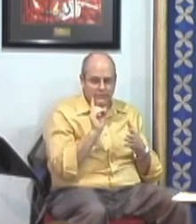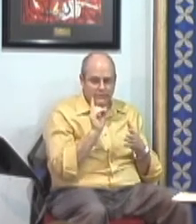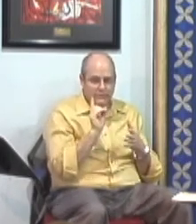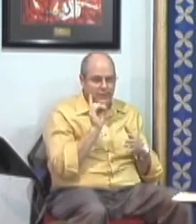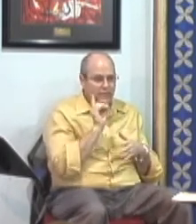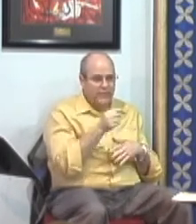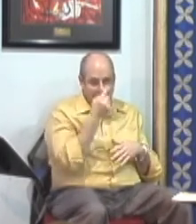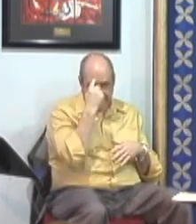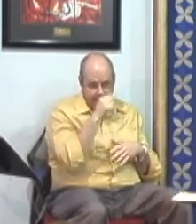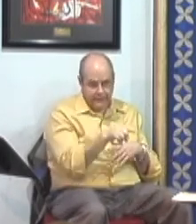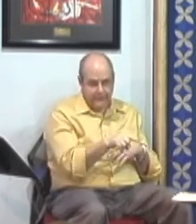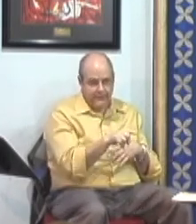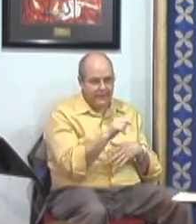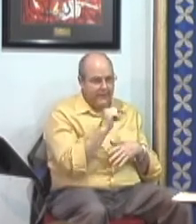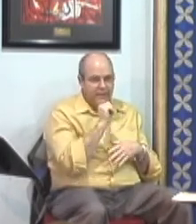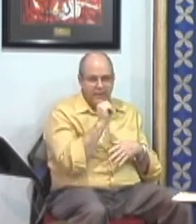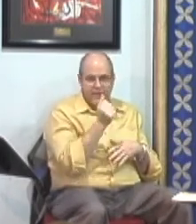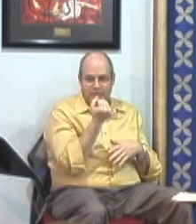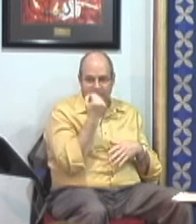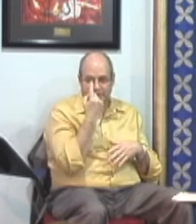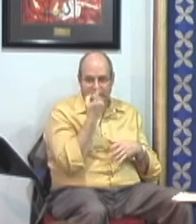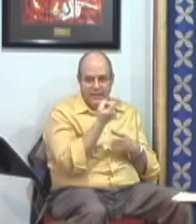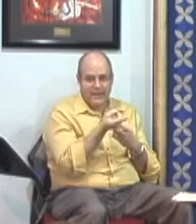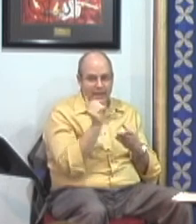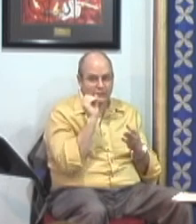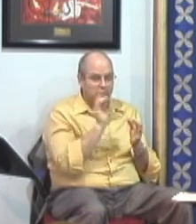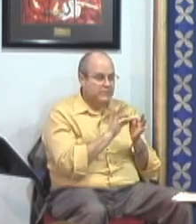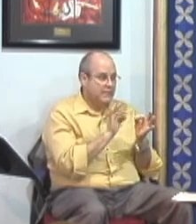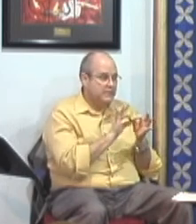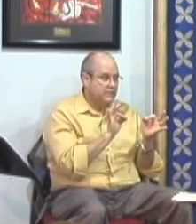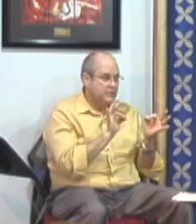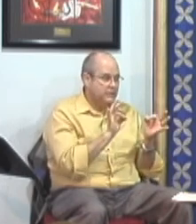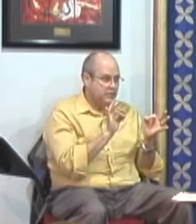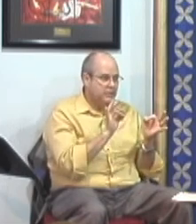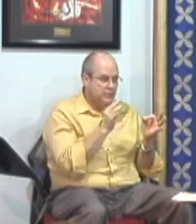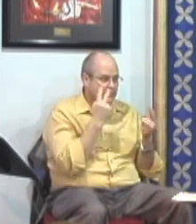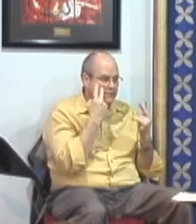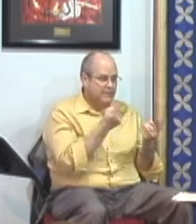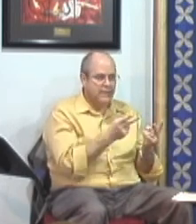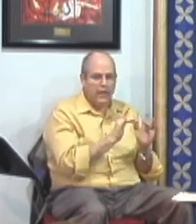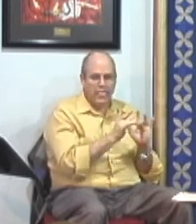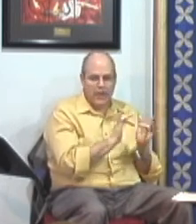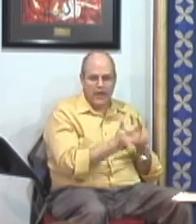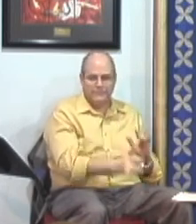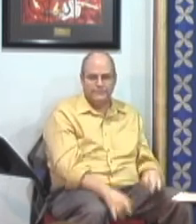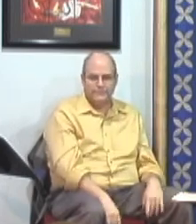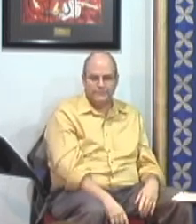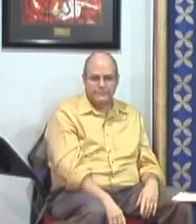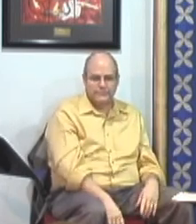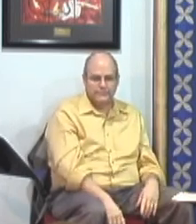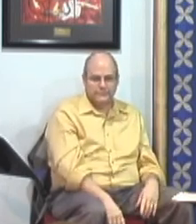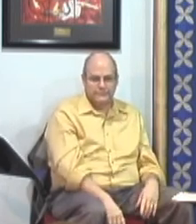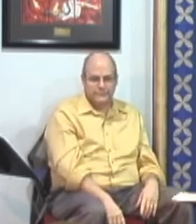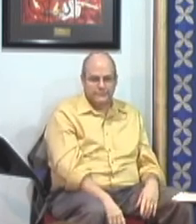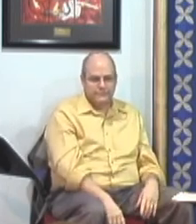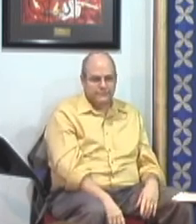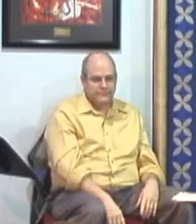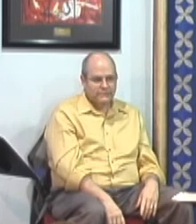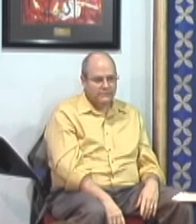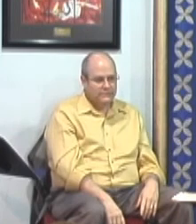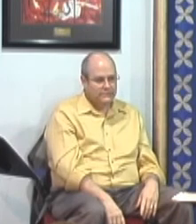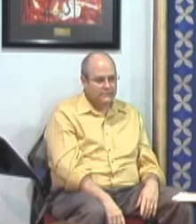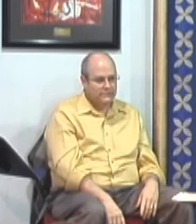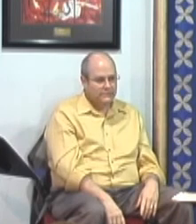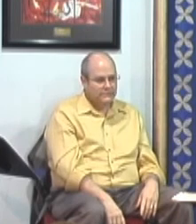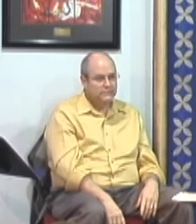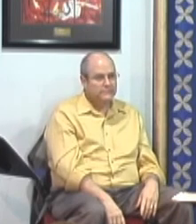that was for you. And if you didn't catch last week's message, like I said, you can pick it up on on the internet. And today we